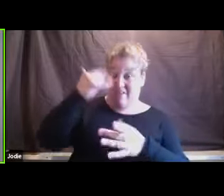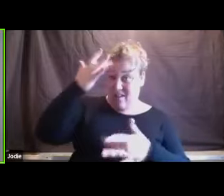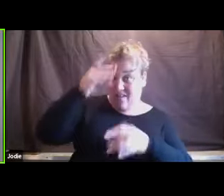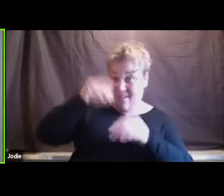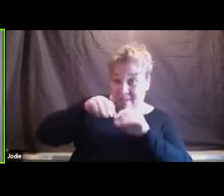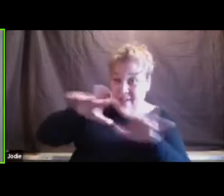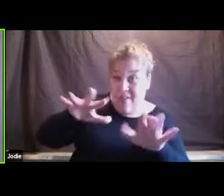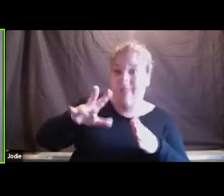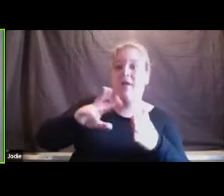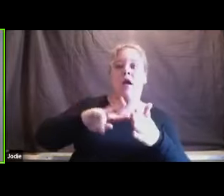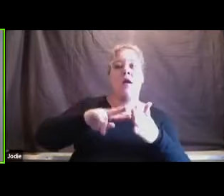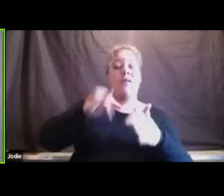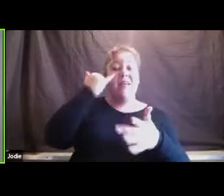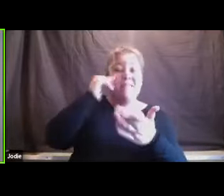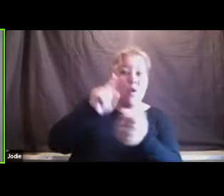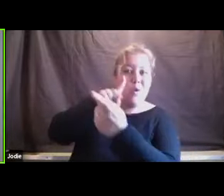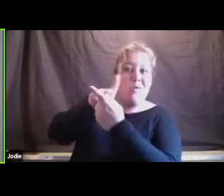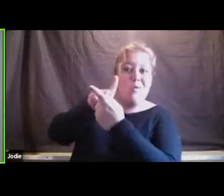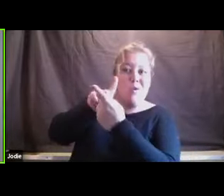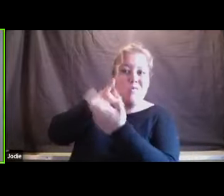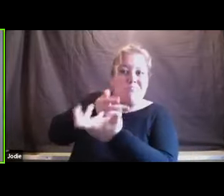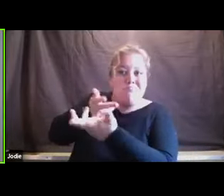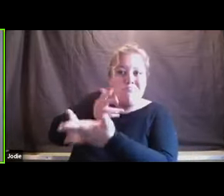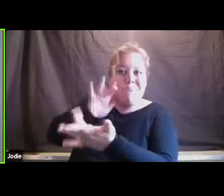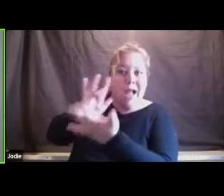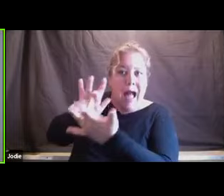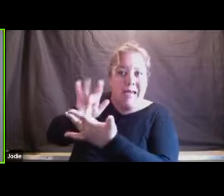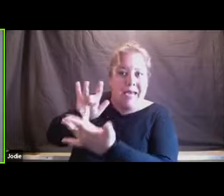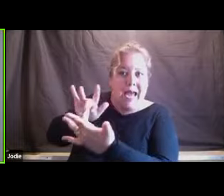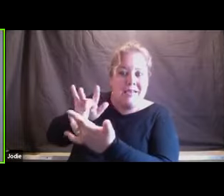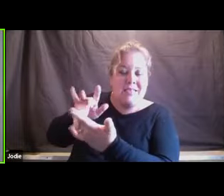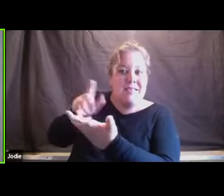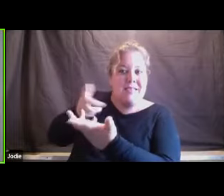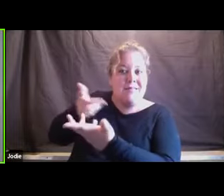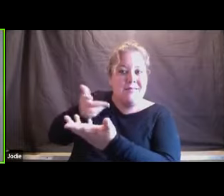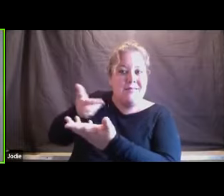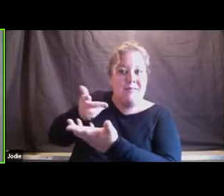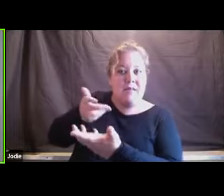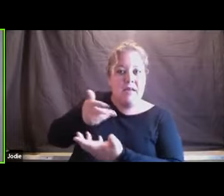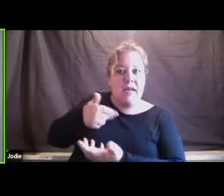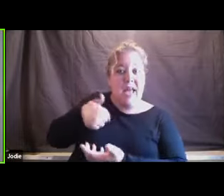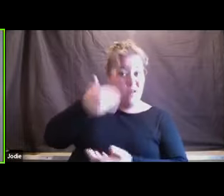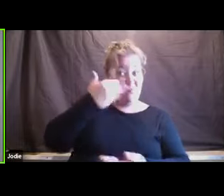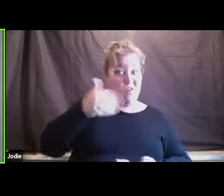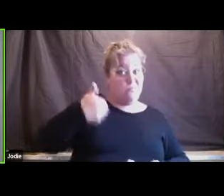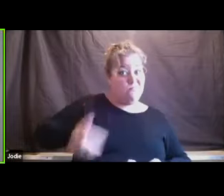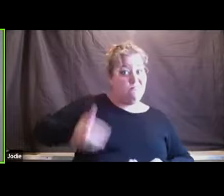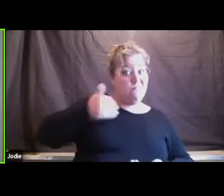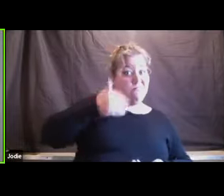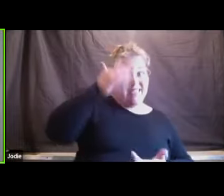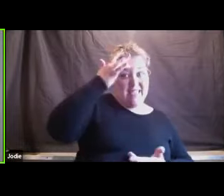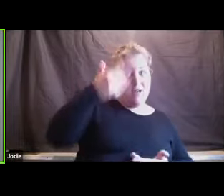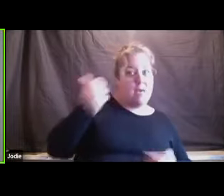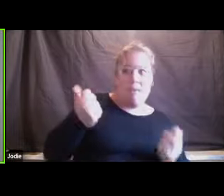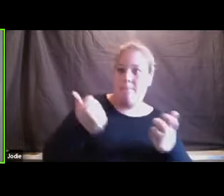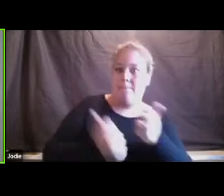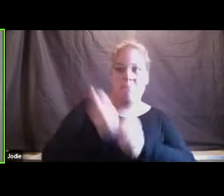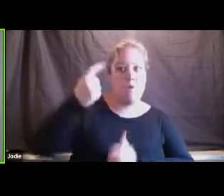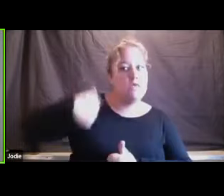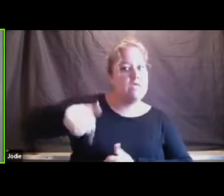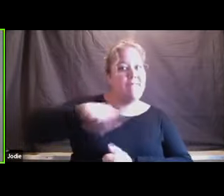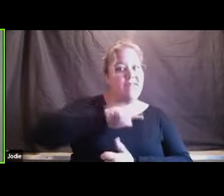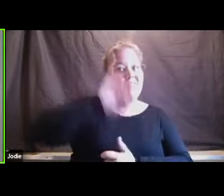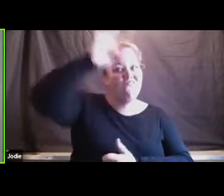If we're in close contact with other people and we don't know our status, which many of us do not at any given